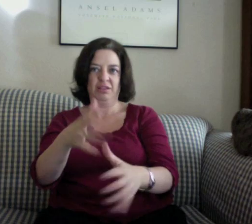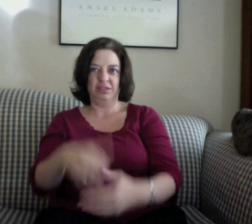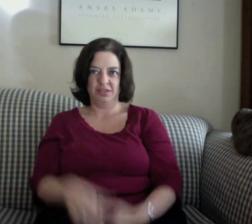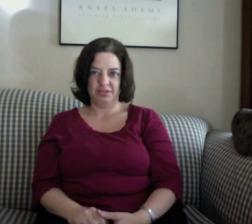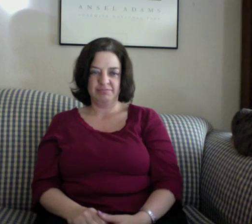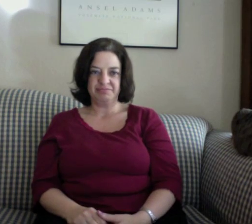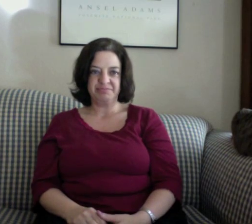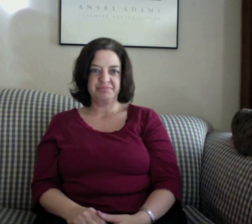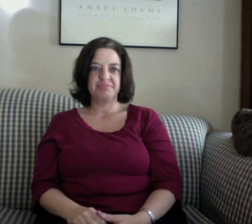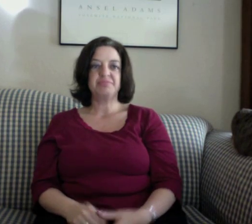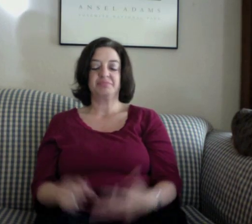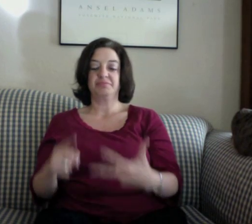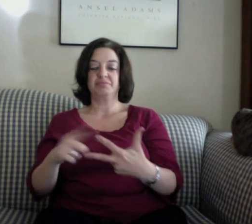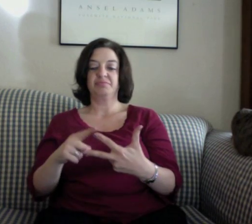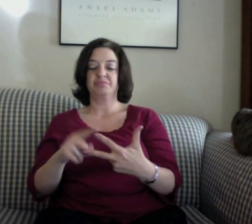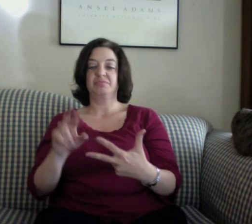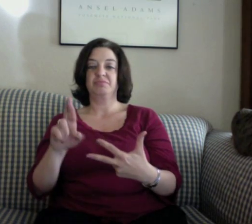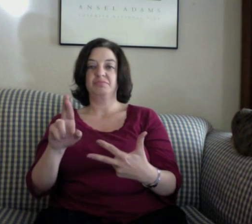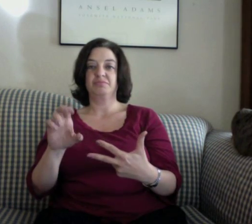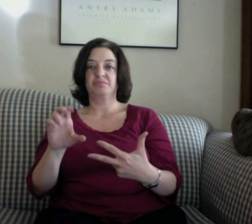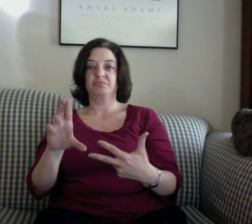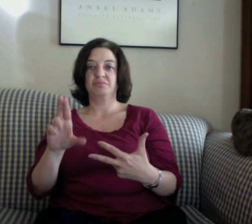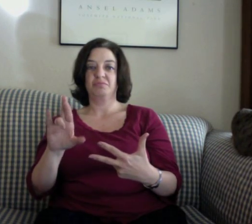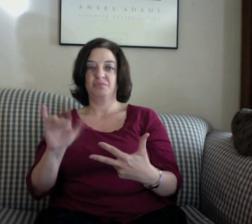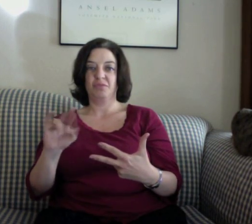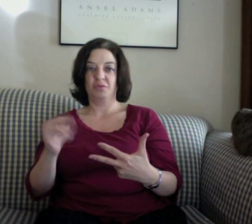when she first became pregnant, every morning she'd throw up.